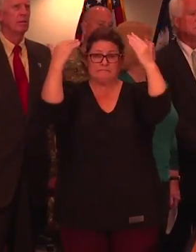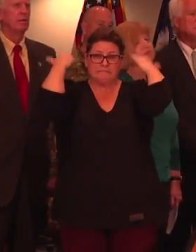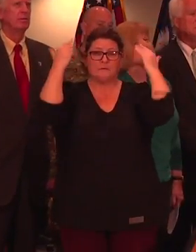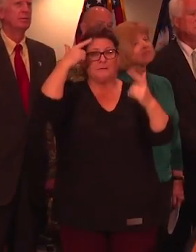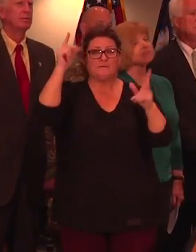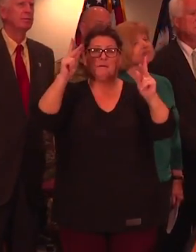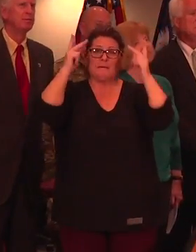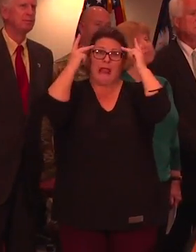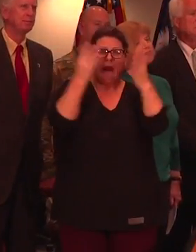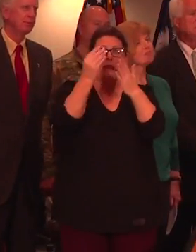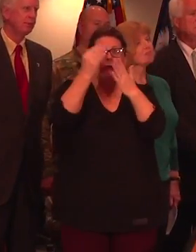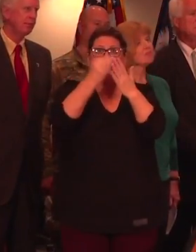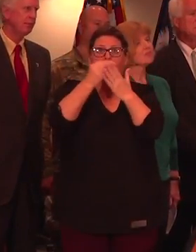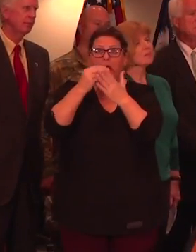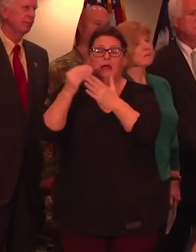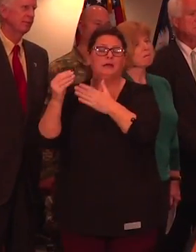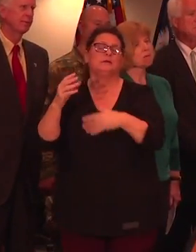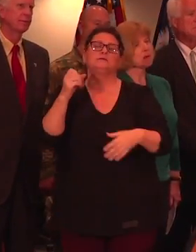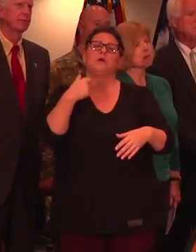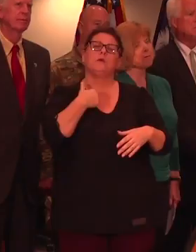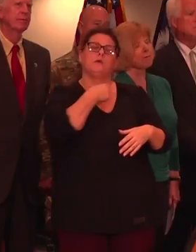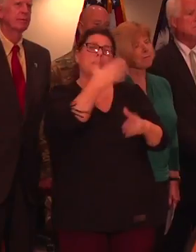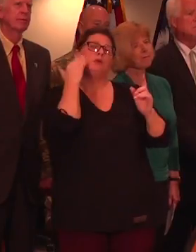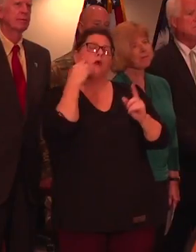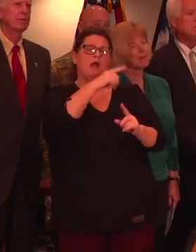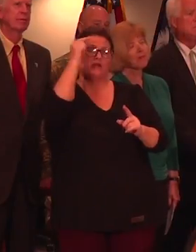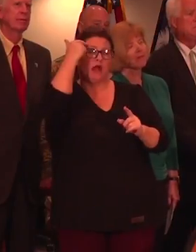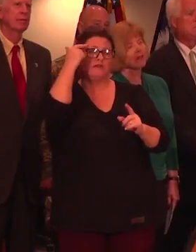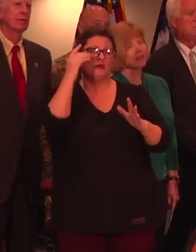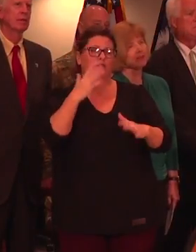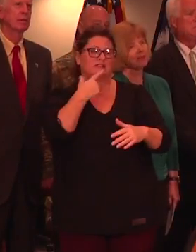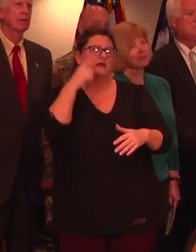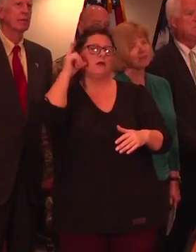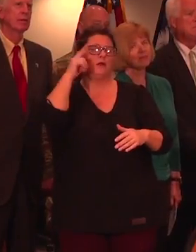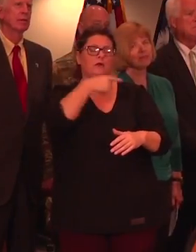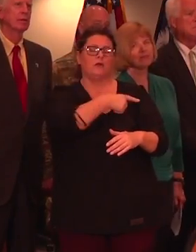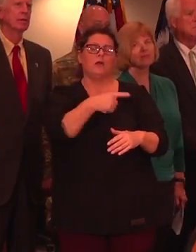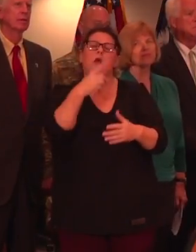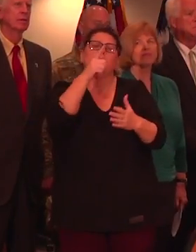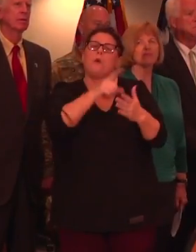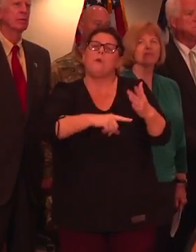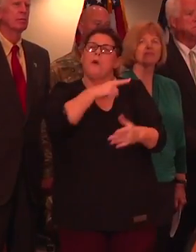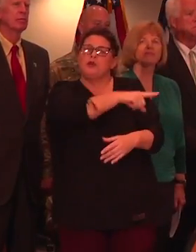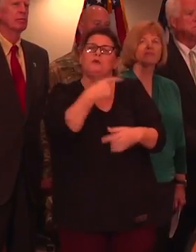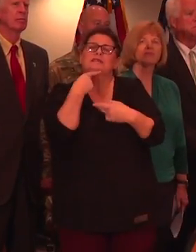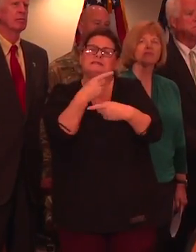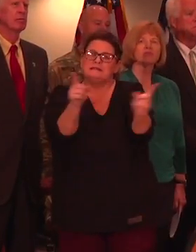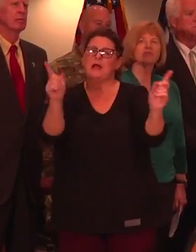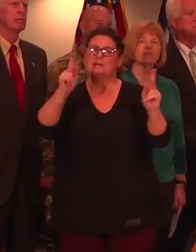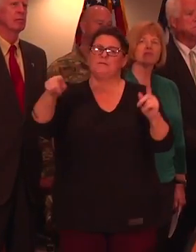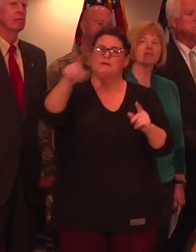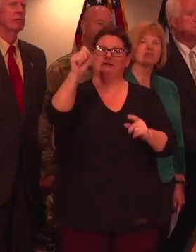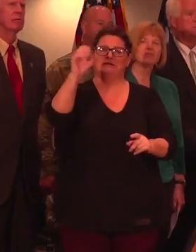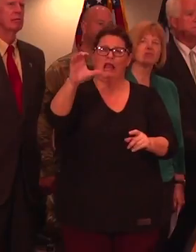buying. So we were wondering, the governor touched on it earlier, what would the message be to South Carolinians going shopping in these grocery